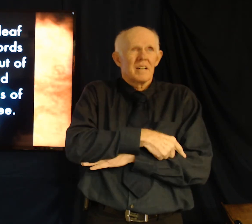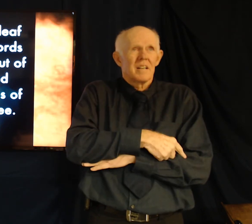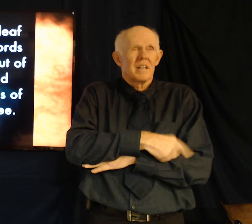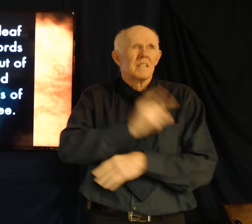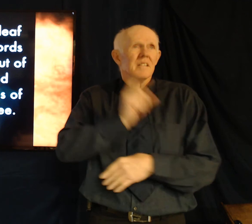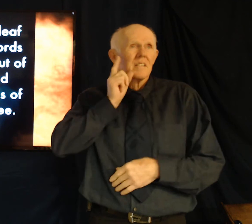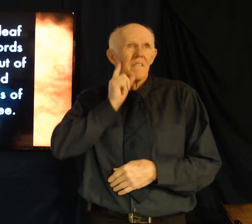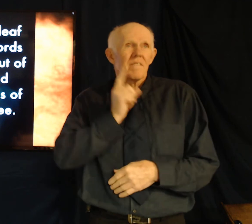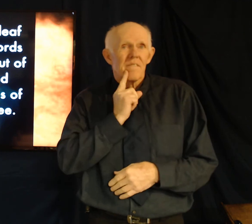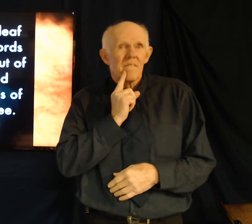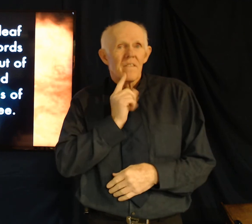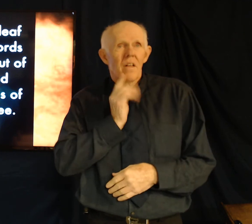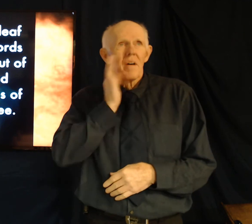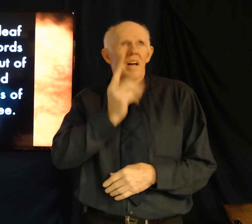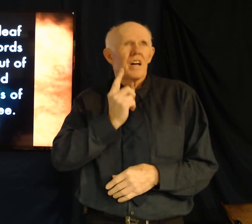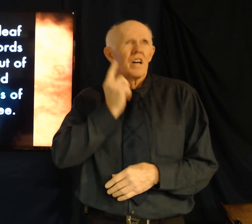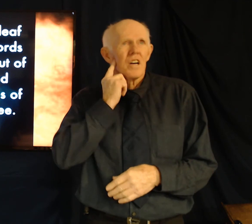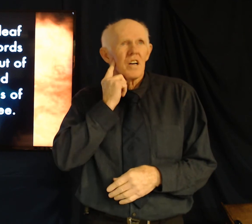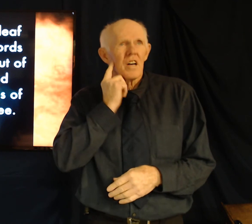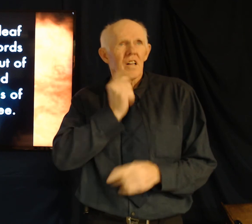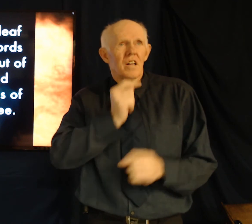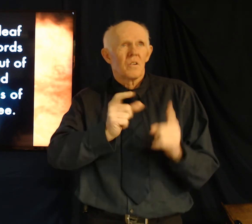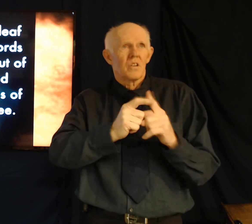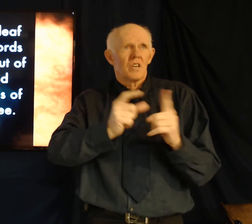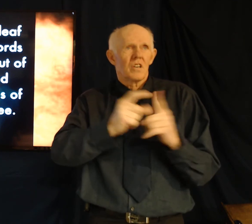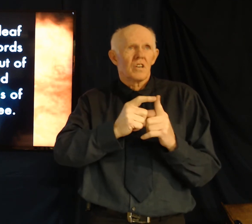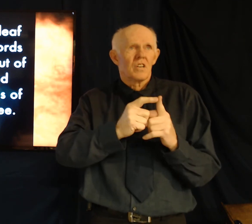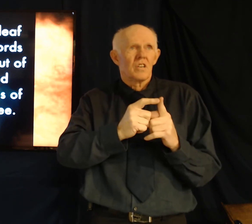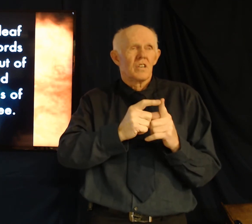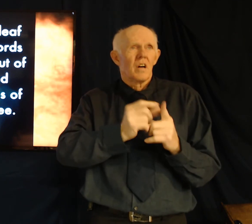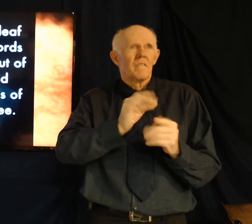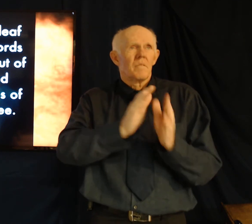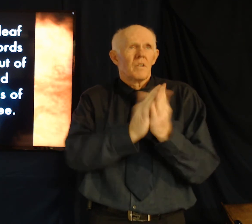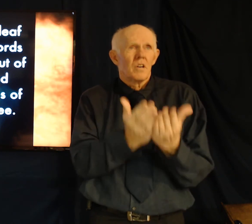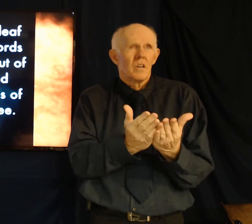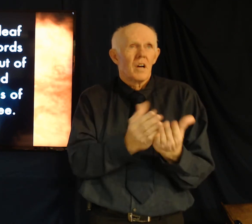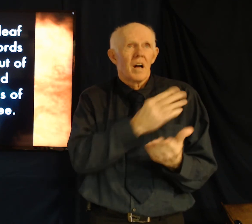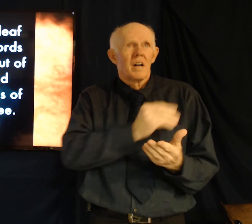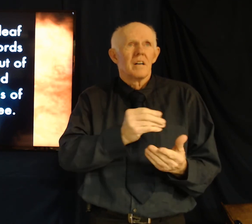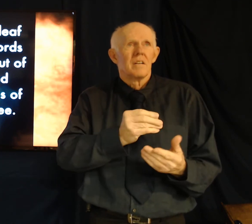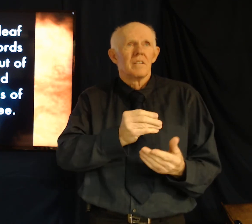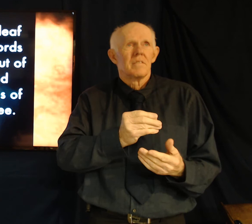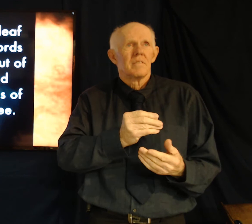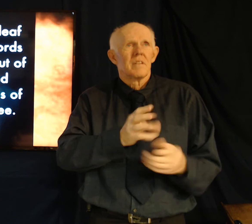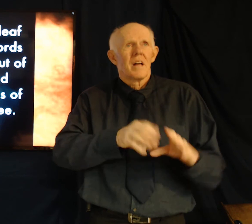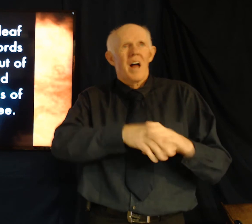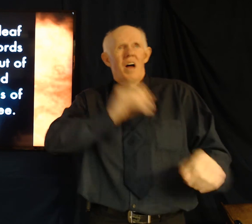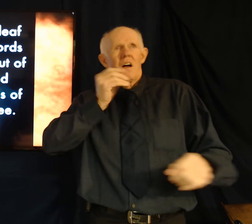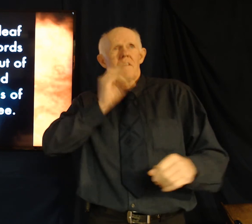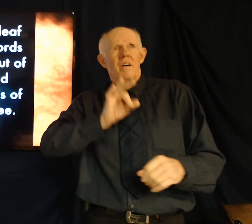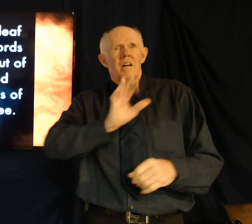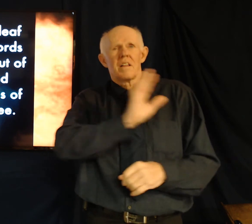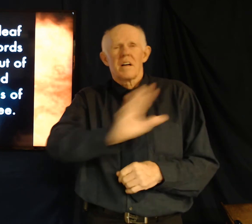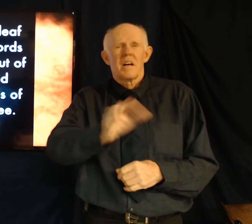that day, the deaf shall hear the words of a book. And out of their